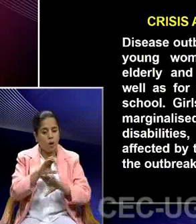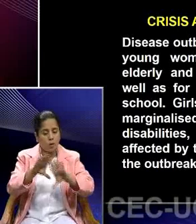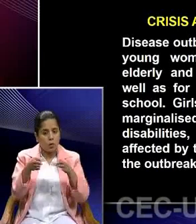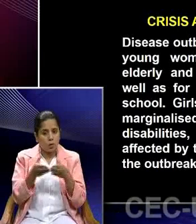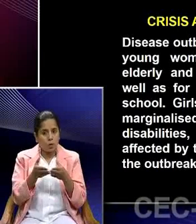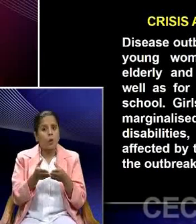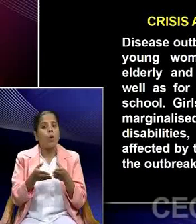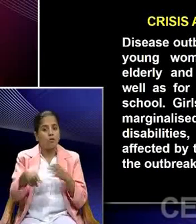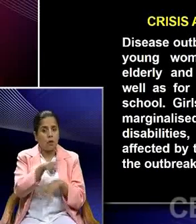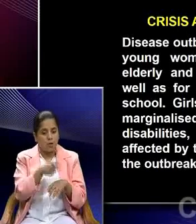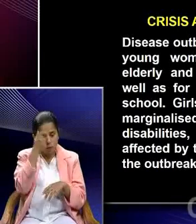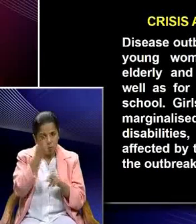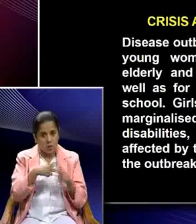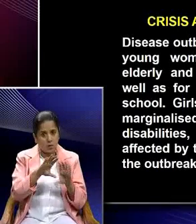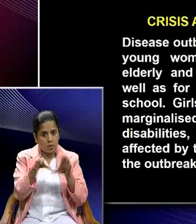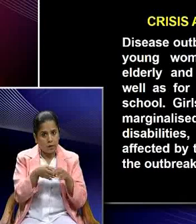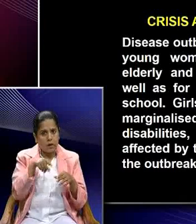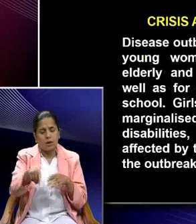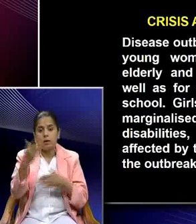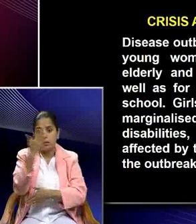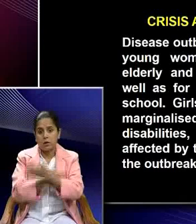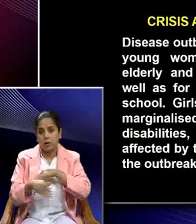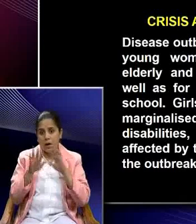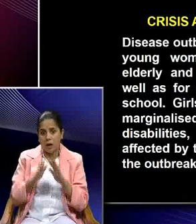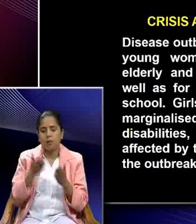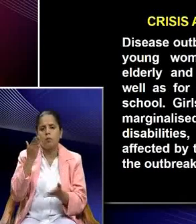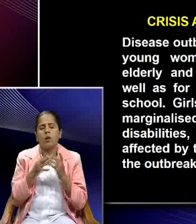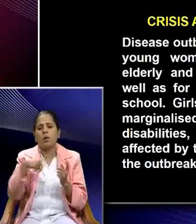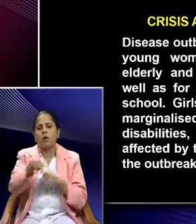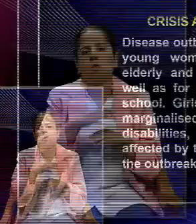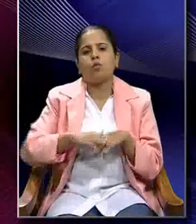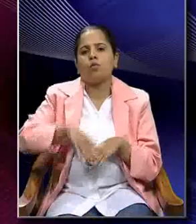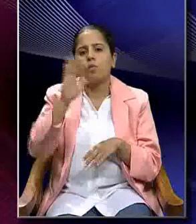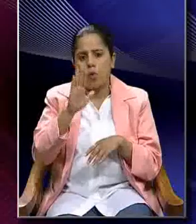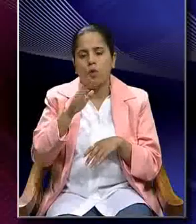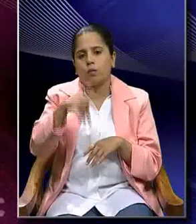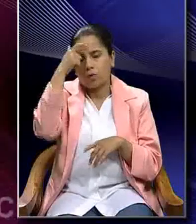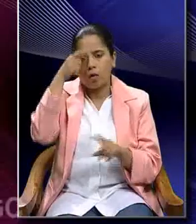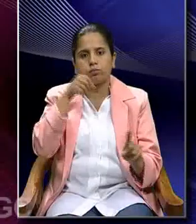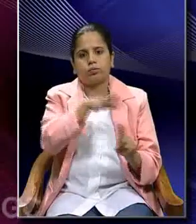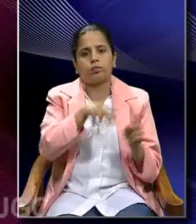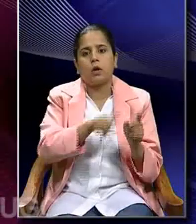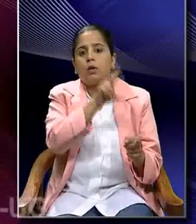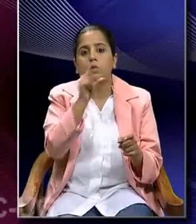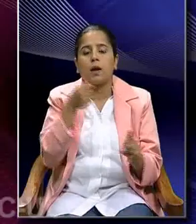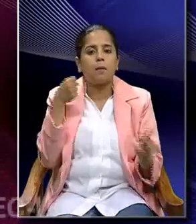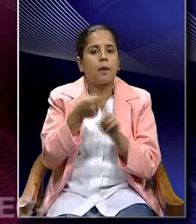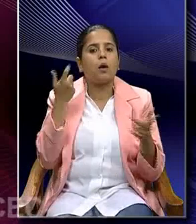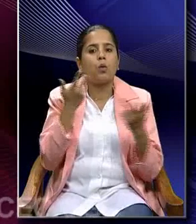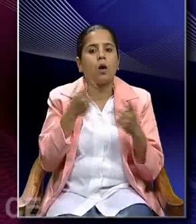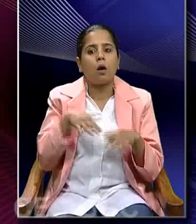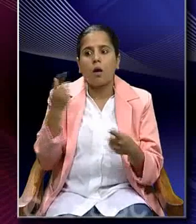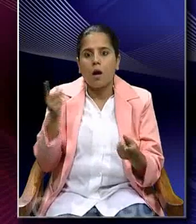marginalized communities and with disabilities, may be particularly affected by the secondary impact of